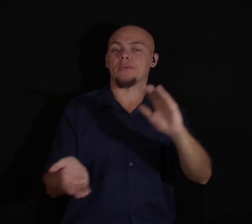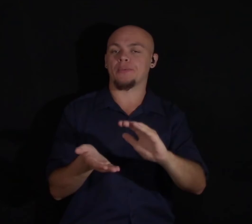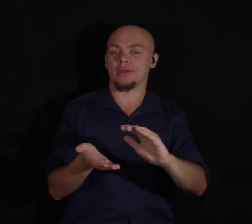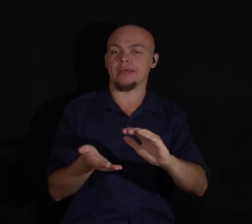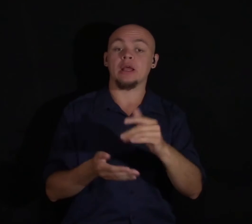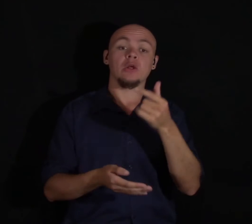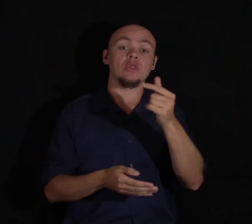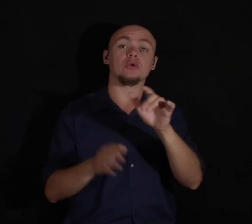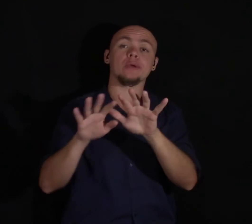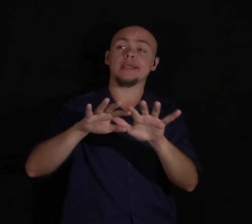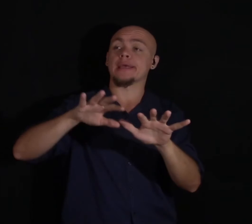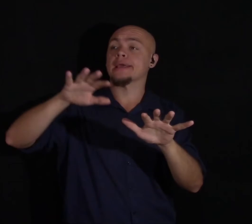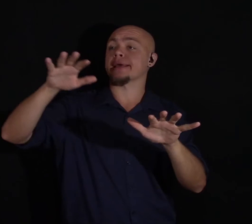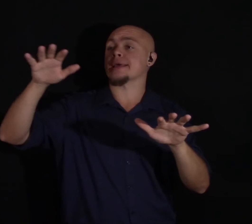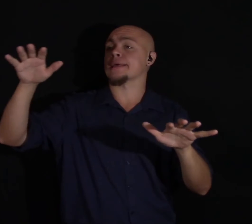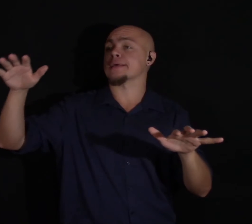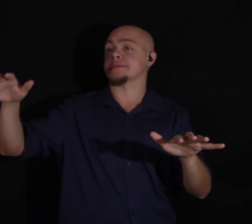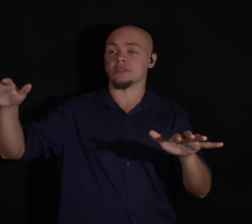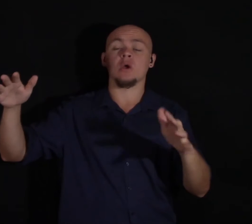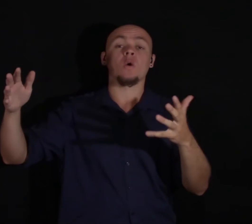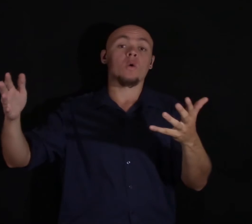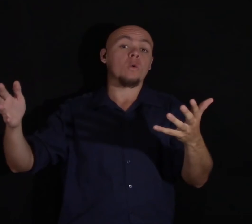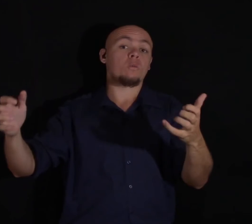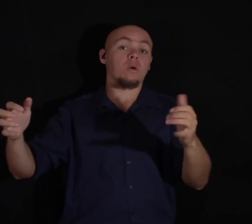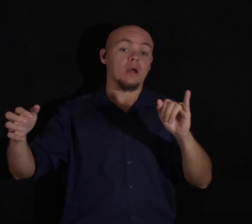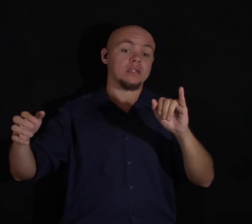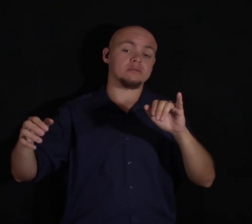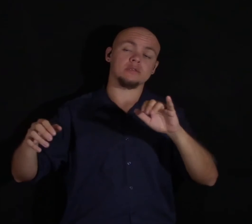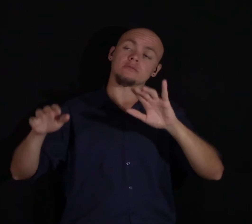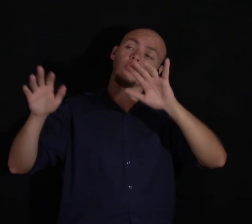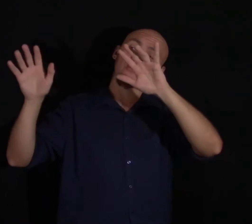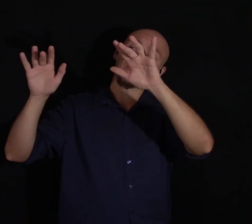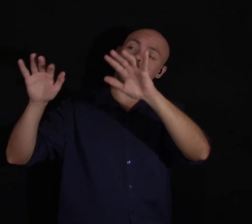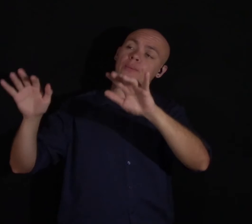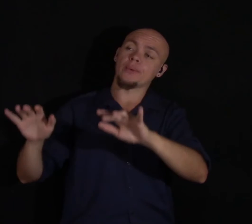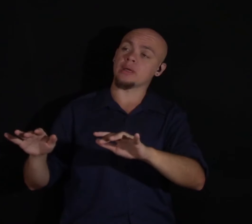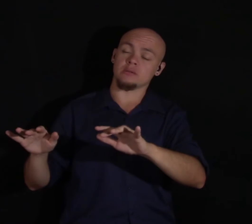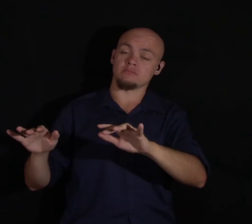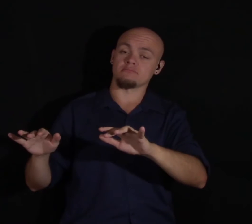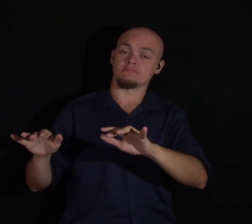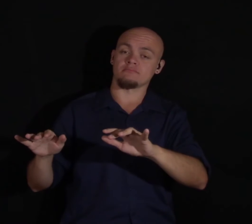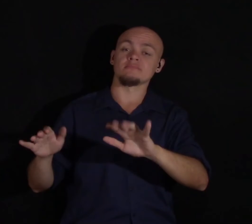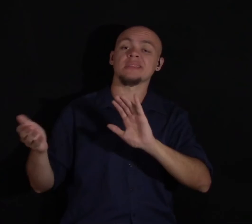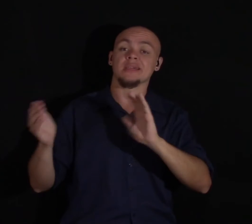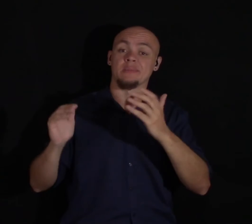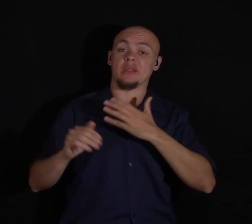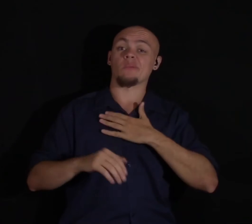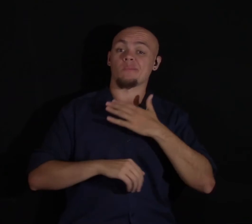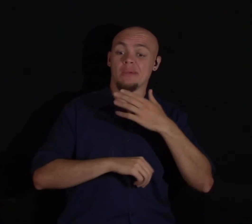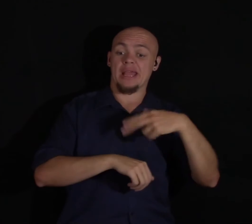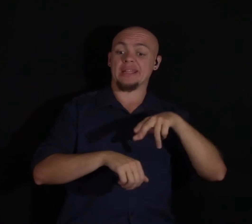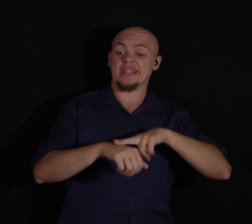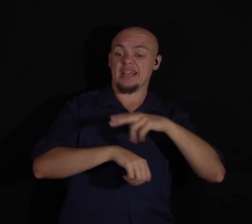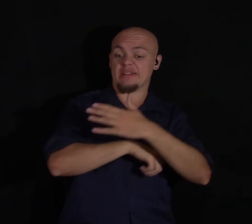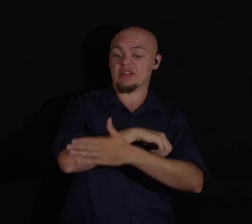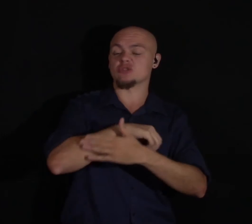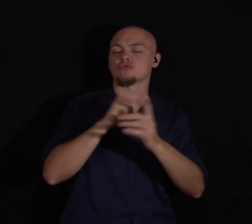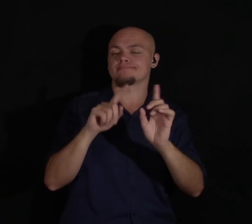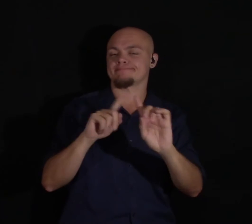the crown of distant white Alps which always attend on the piny mountains of my native country. We visited the wondrous cave